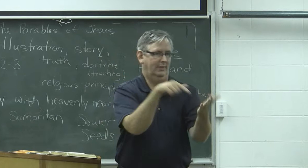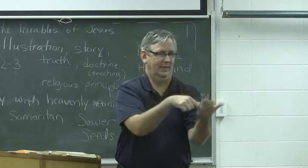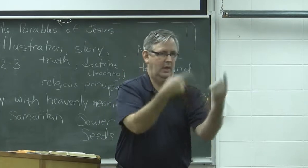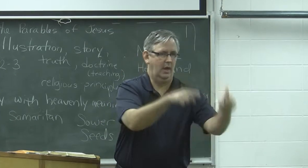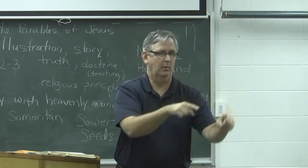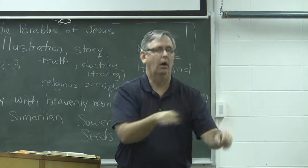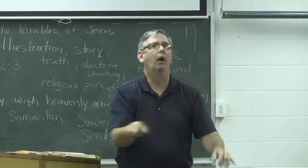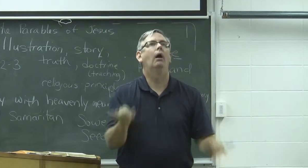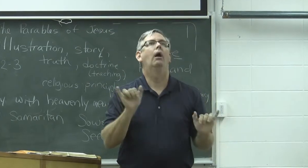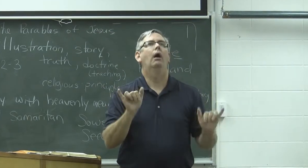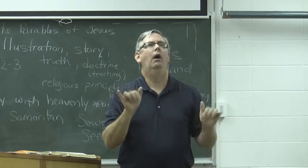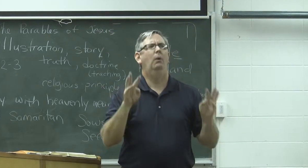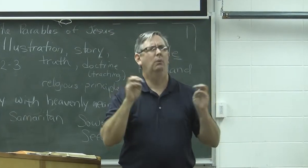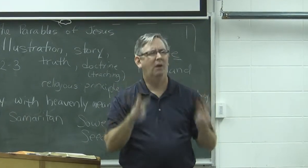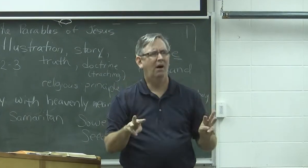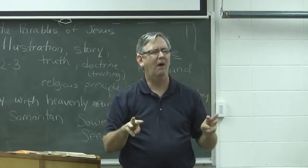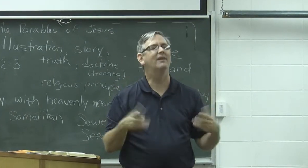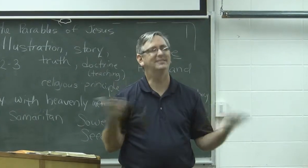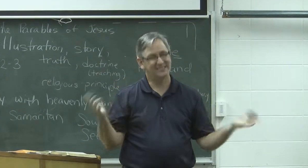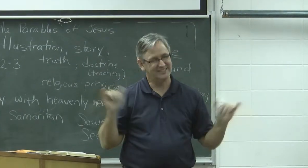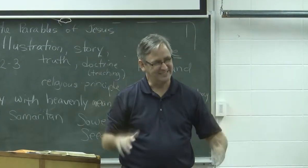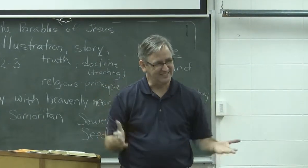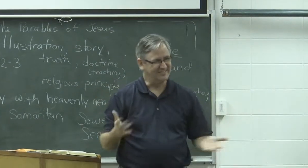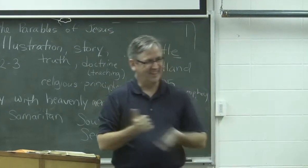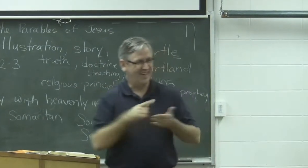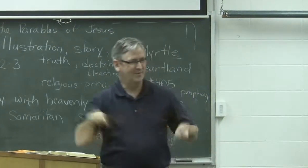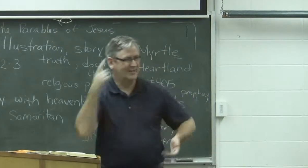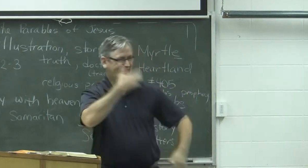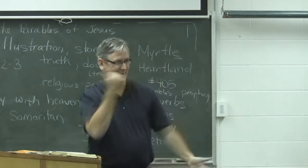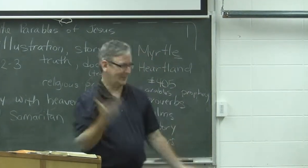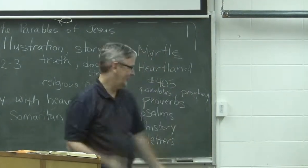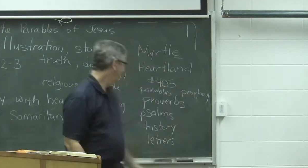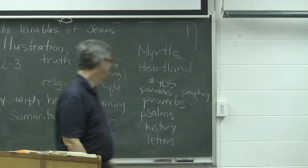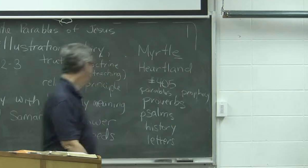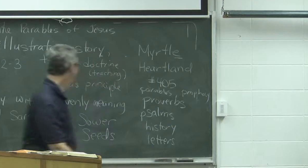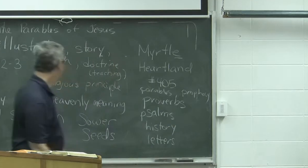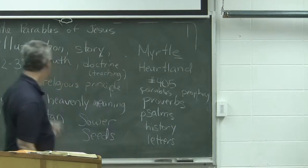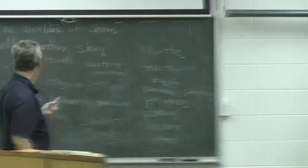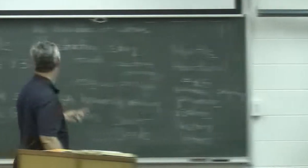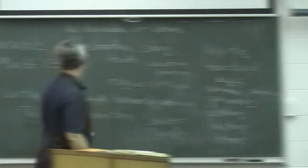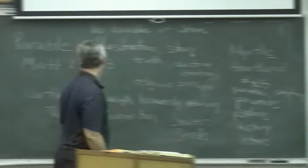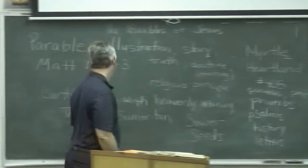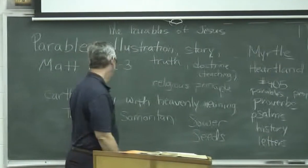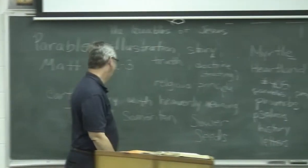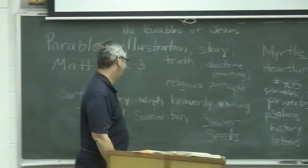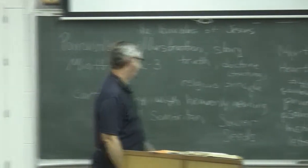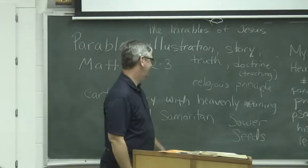inside to something that was happening. Like, wow, to help them understand better.